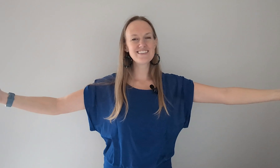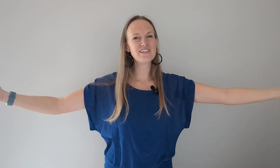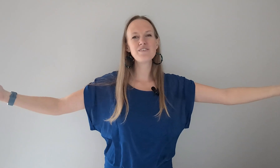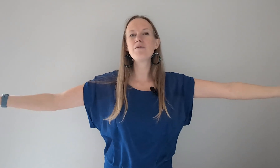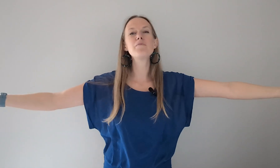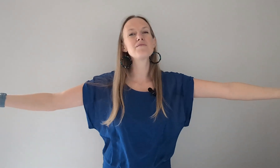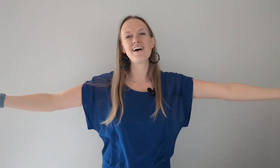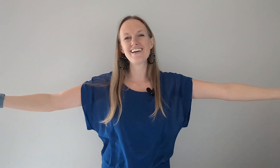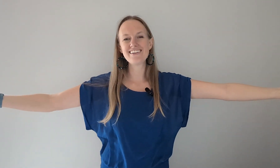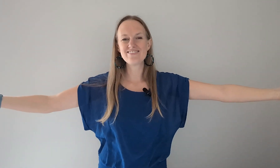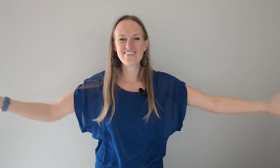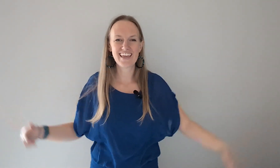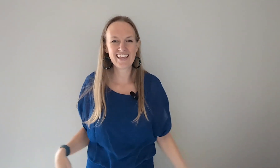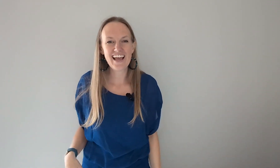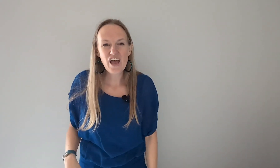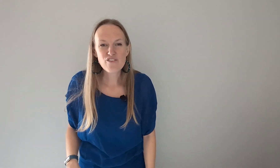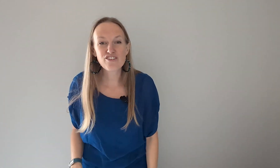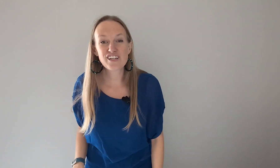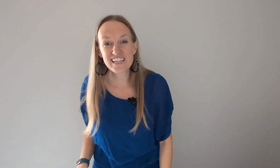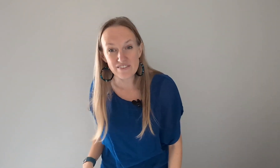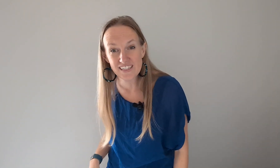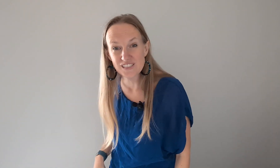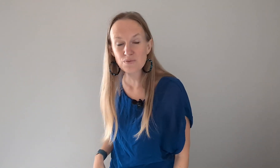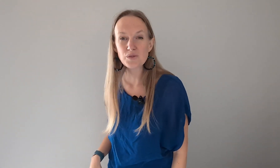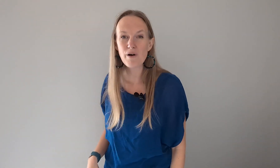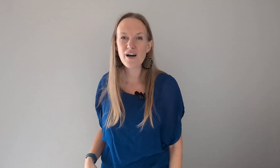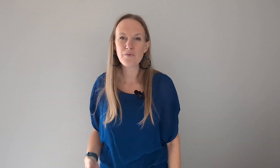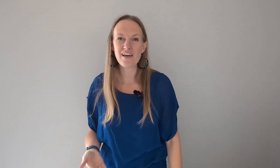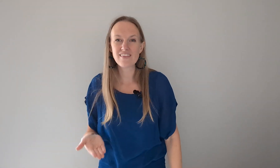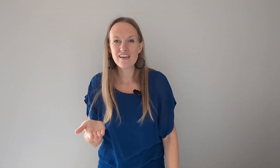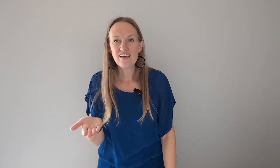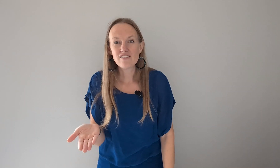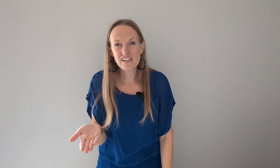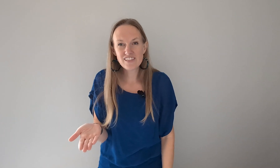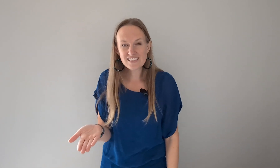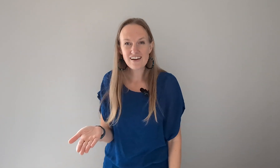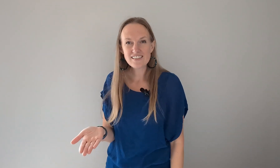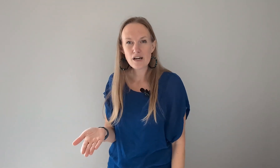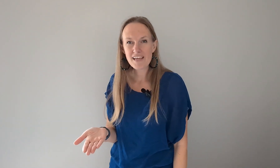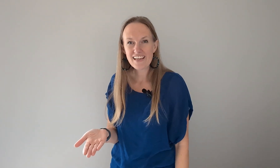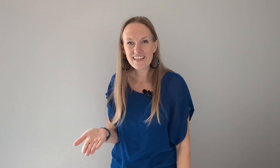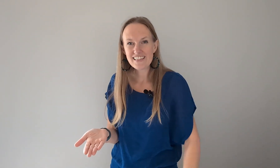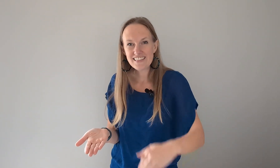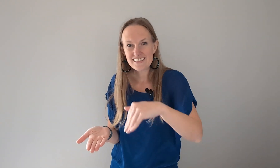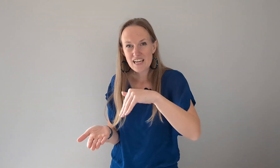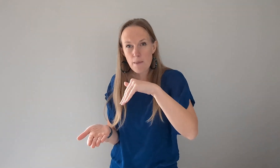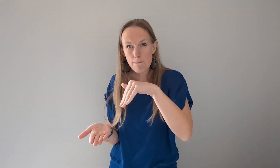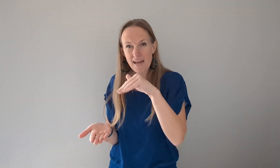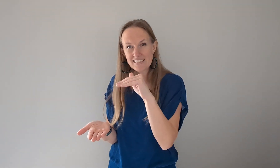show them open wide. Okay? Forgiveness was bought with. Forgiveness, nod on the hand like this. Bent